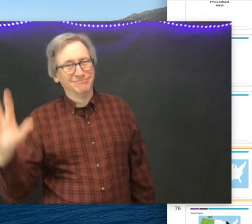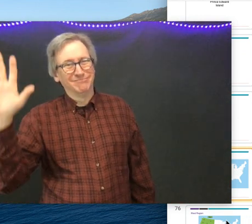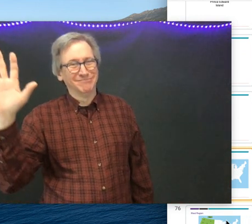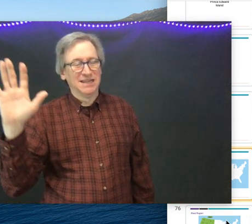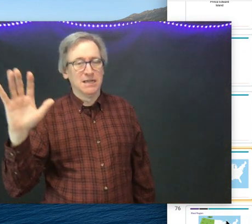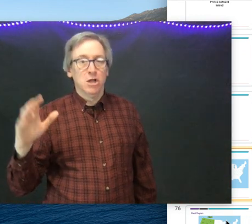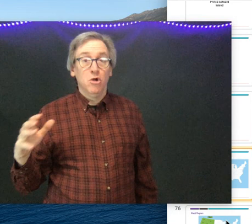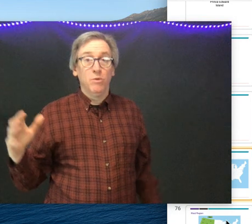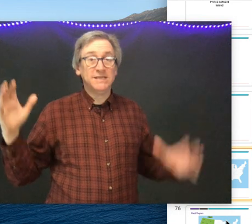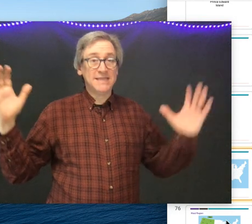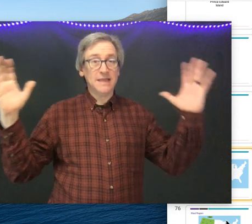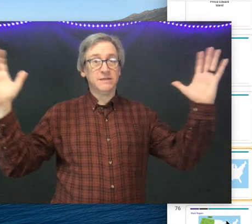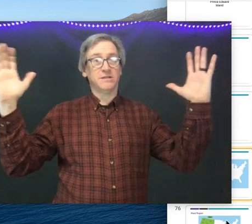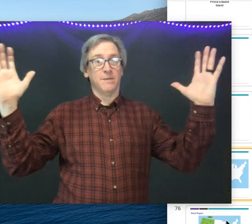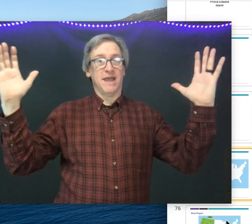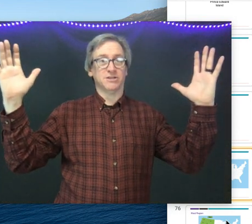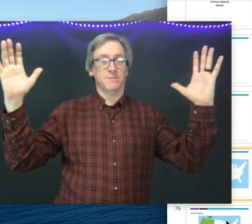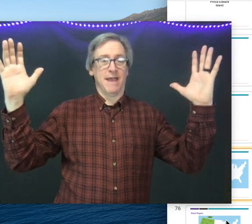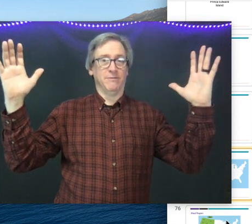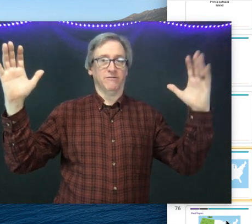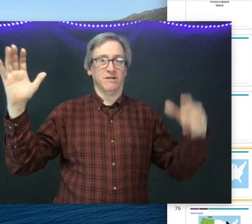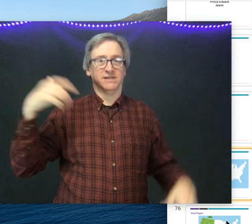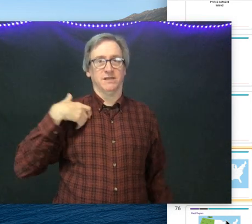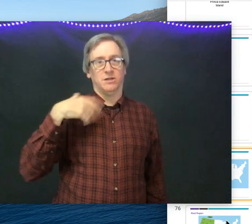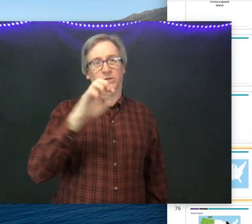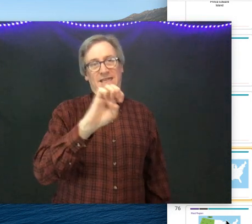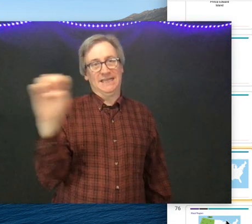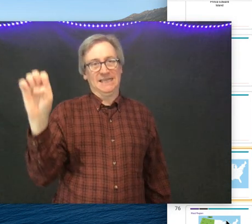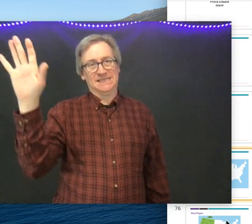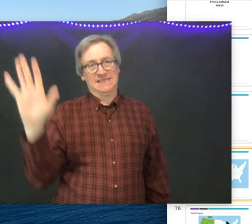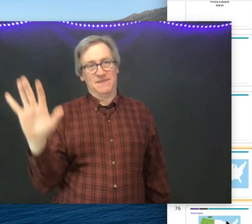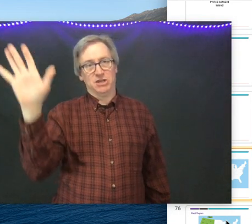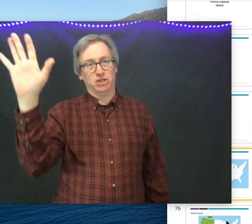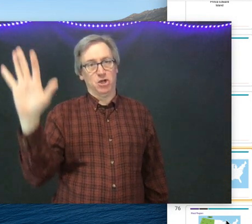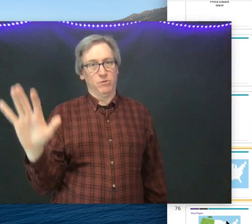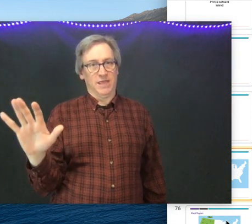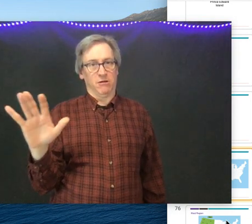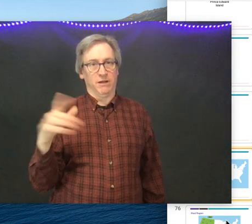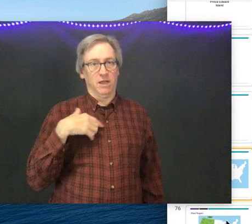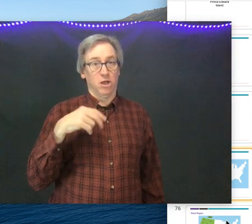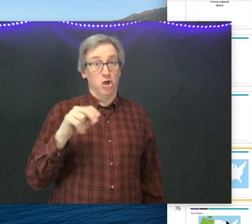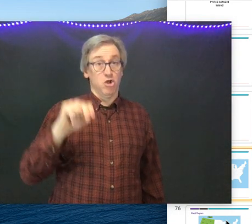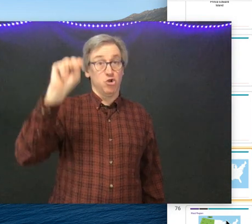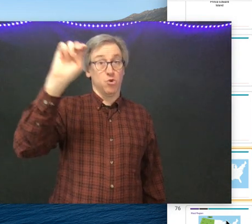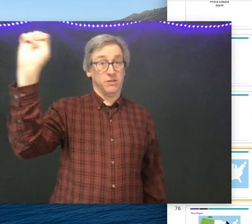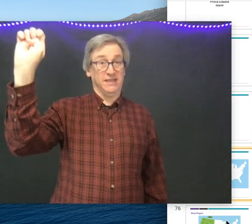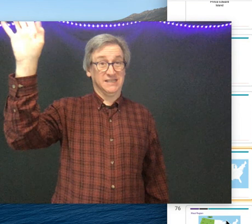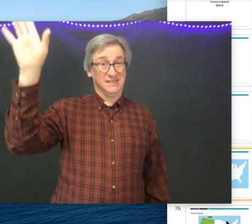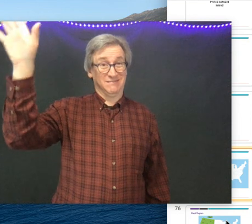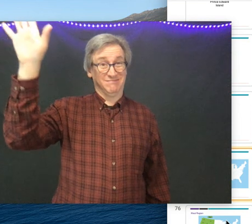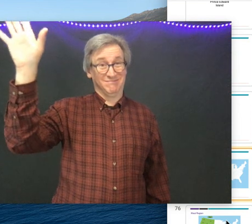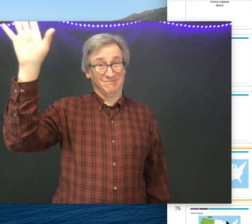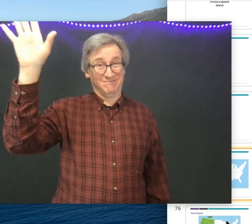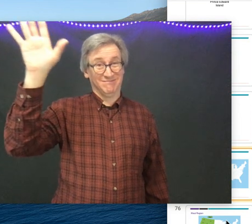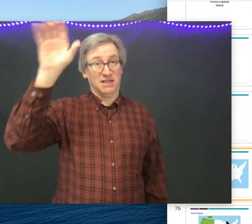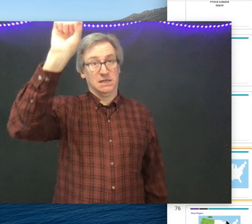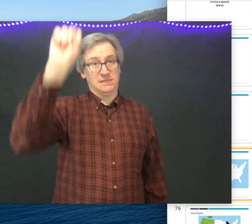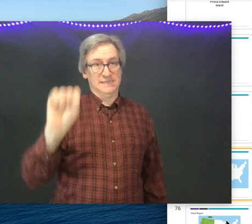east. We tend to imagine the map in front of us and go like east and then show the area. Northeast,